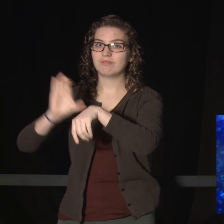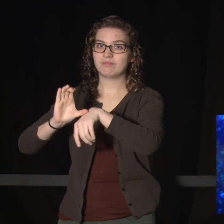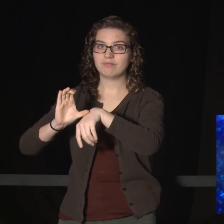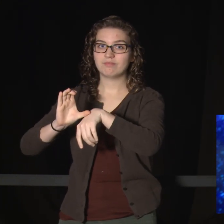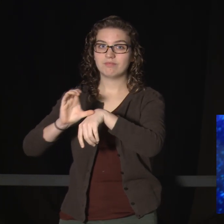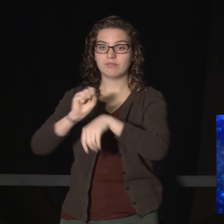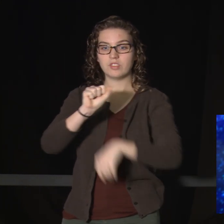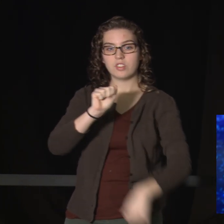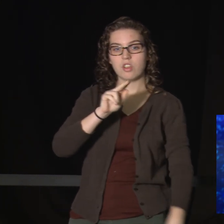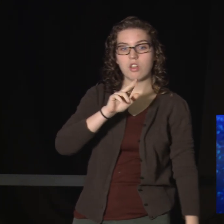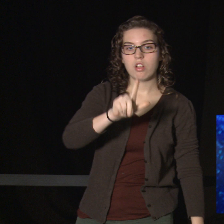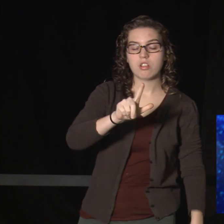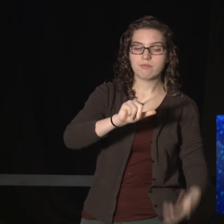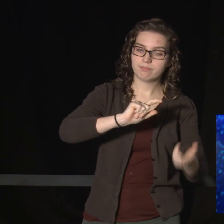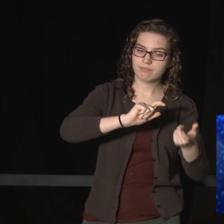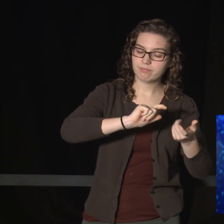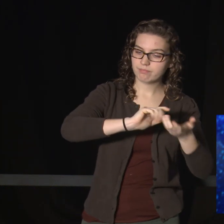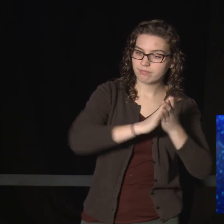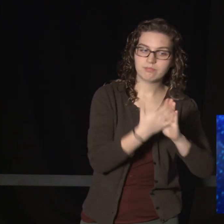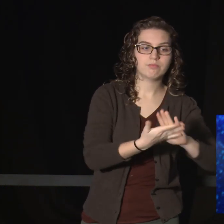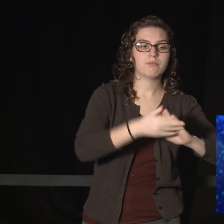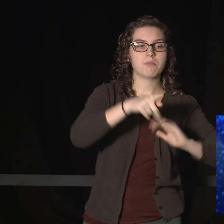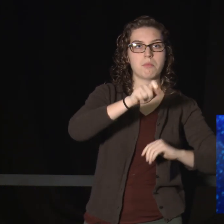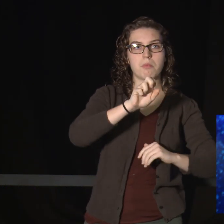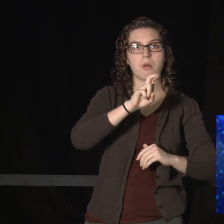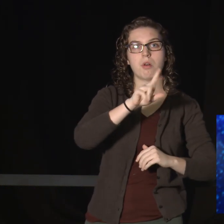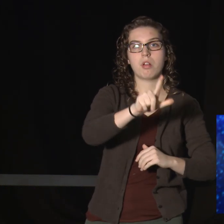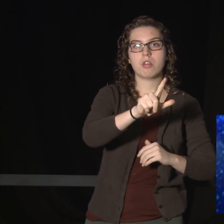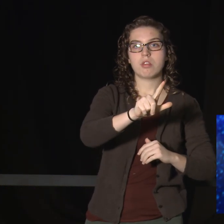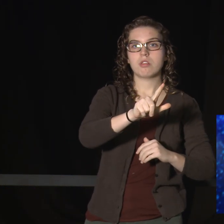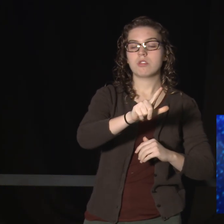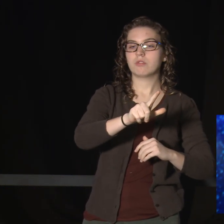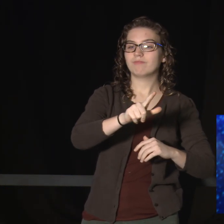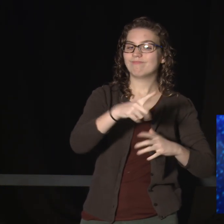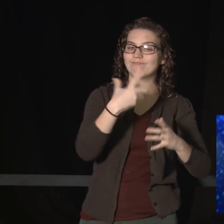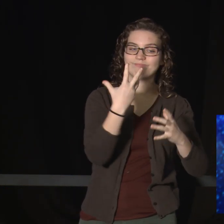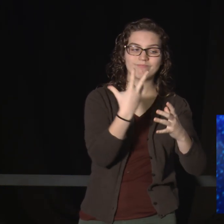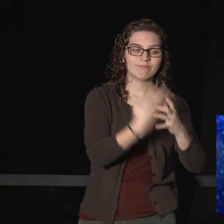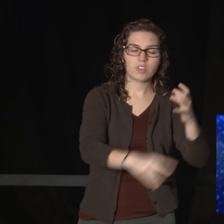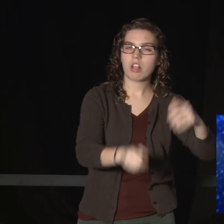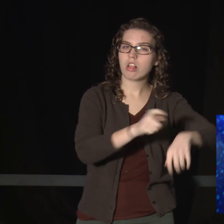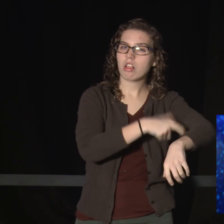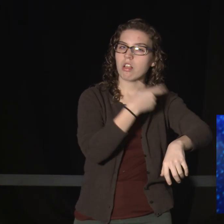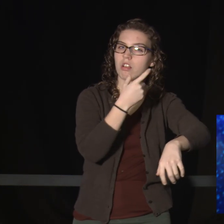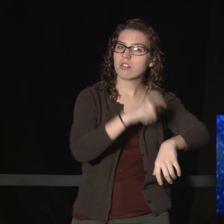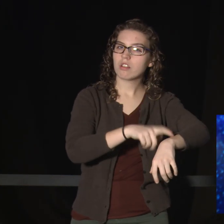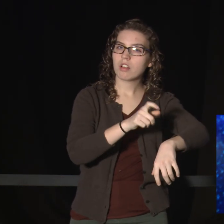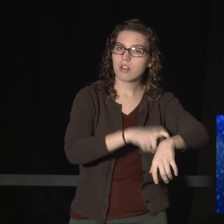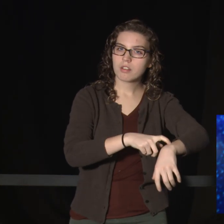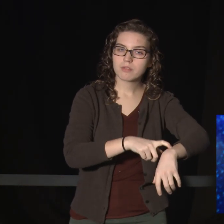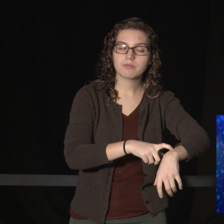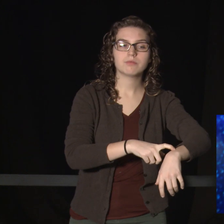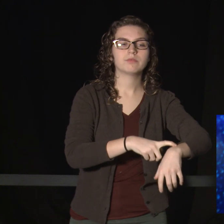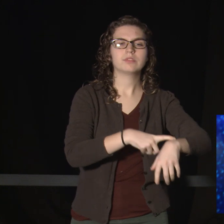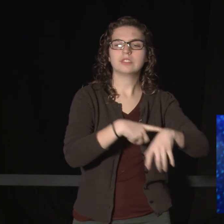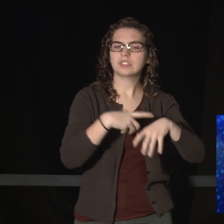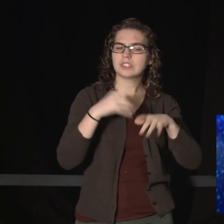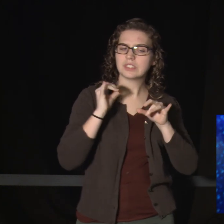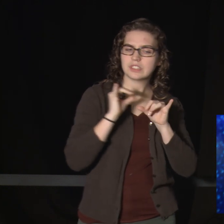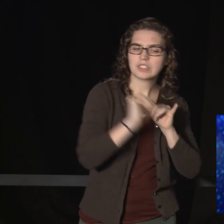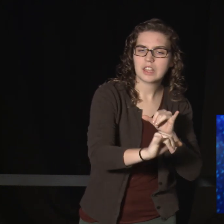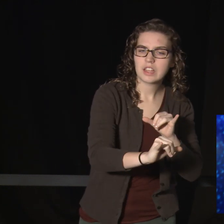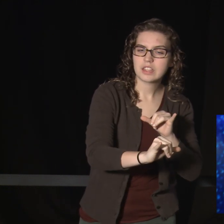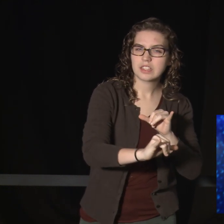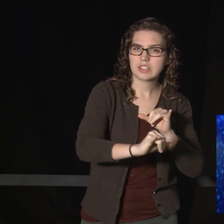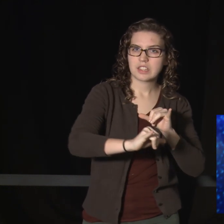Saul turned Paul. He's long gone on this scene, yet there still remains this hatred from hell.